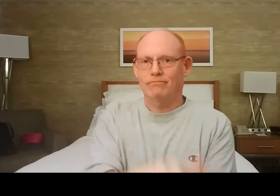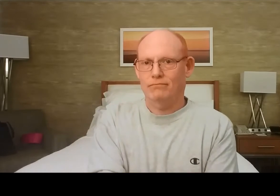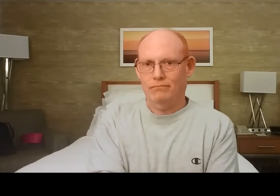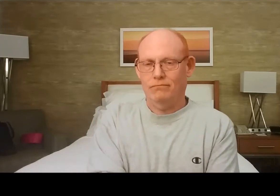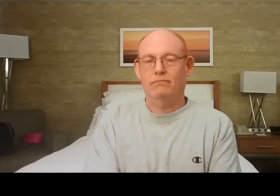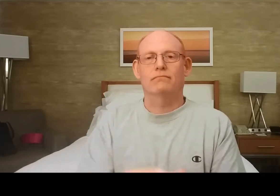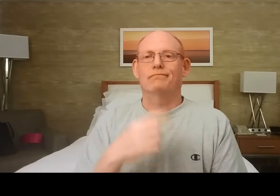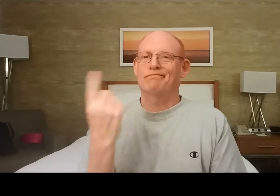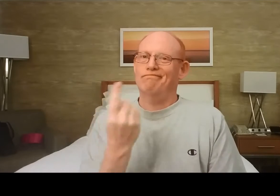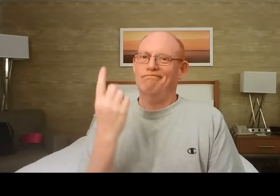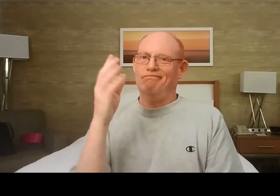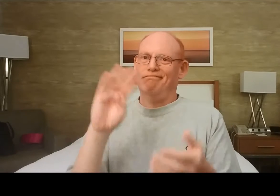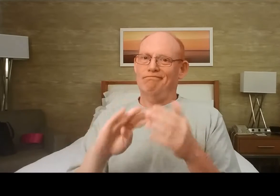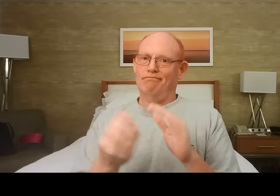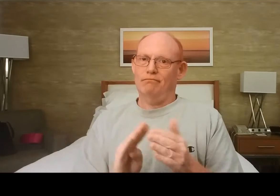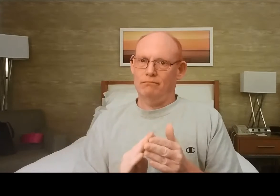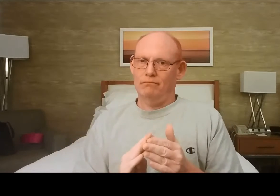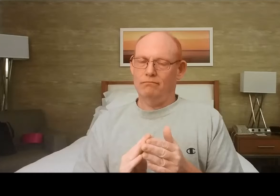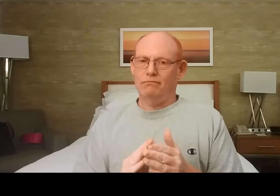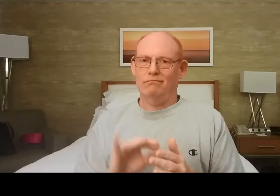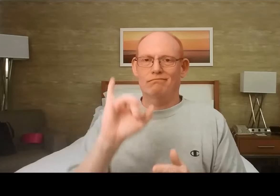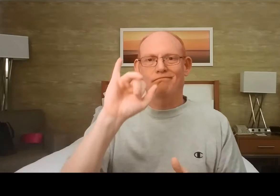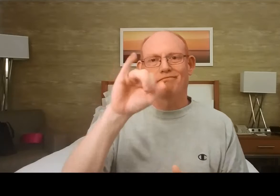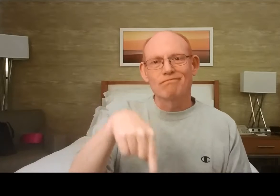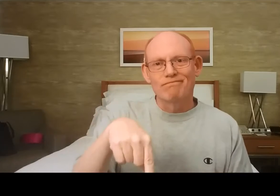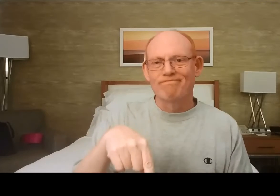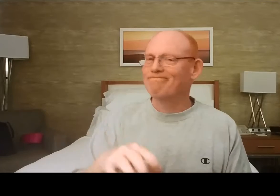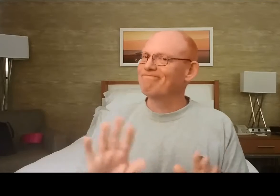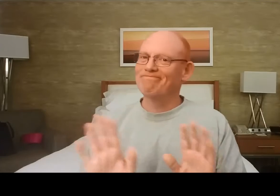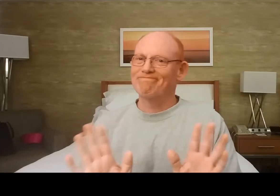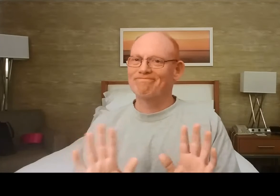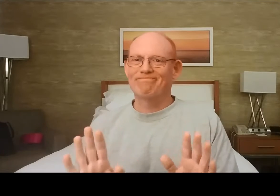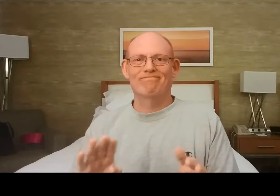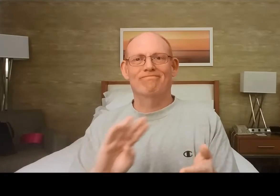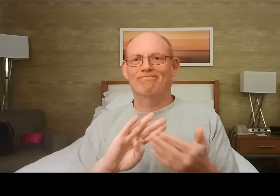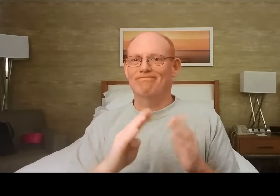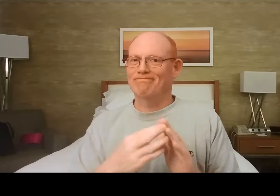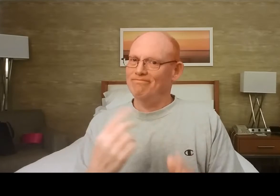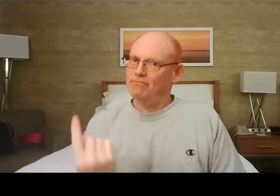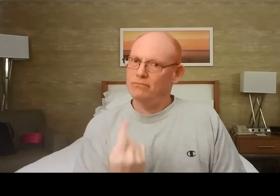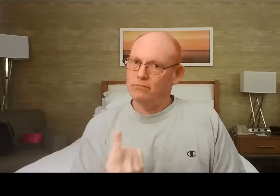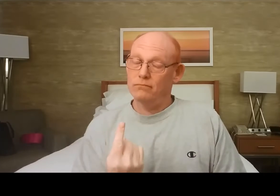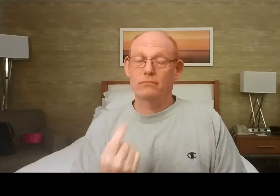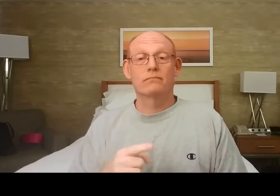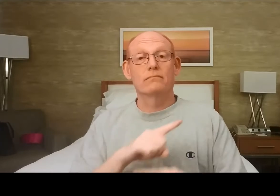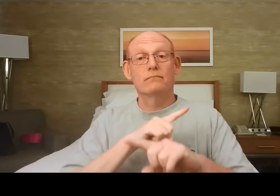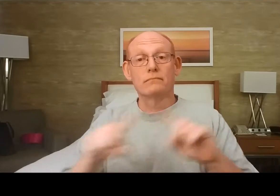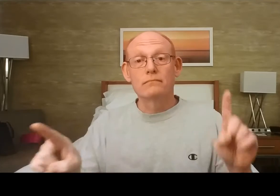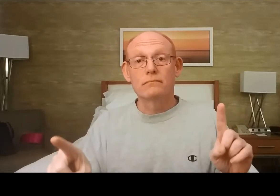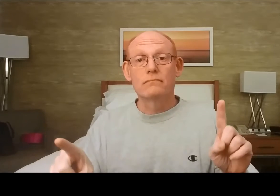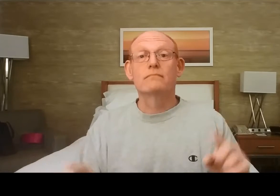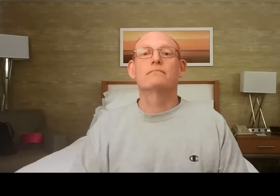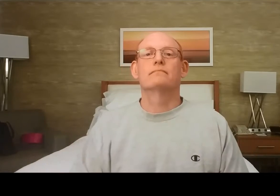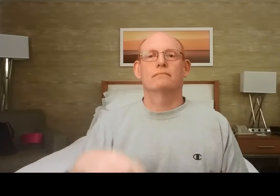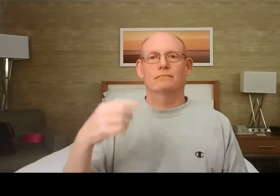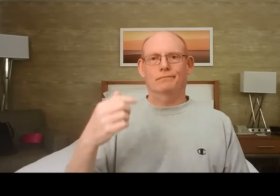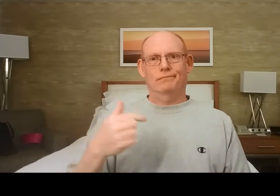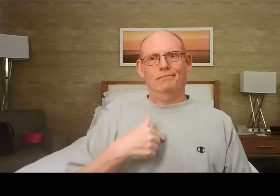get involved in that. Irondequoit? No, just the city. But I'm